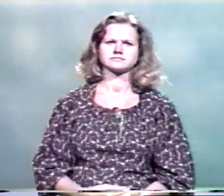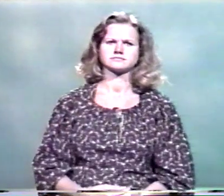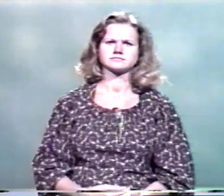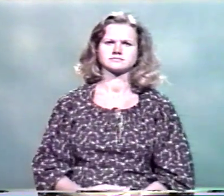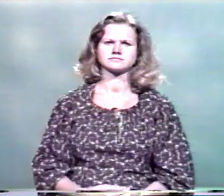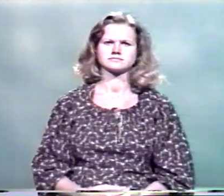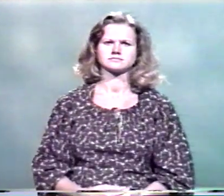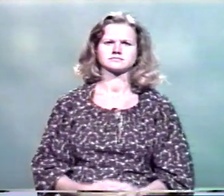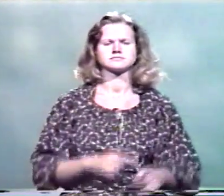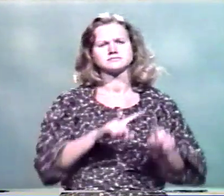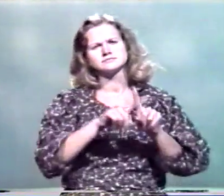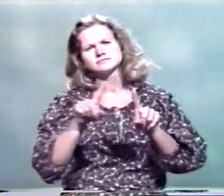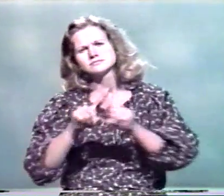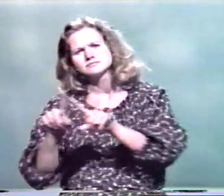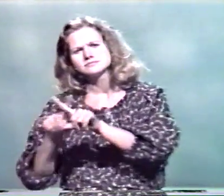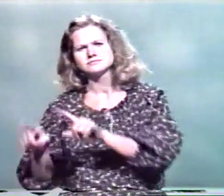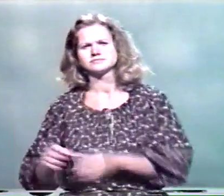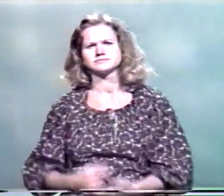Several different.